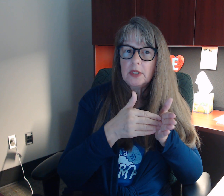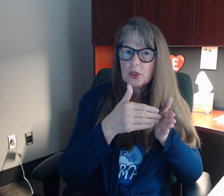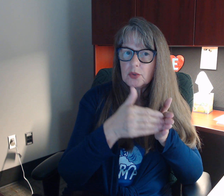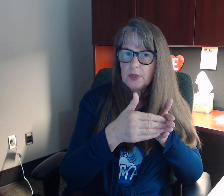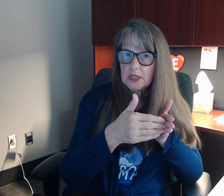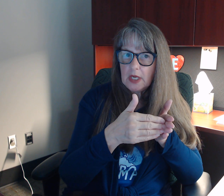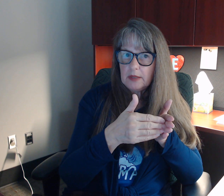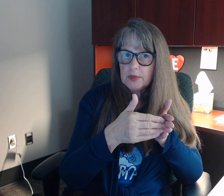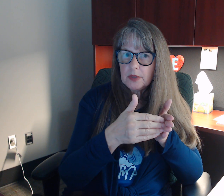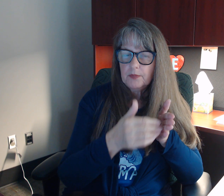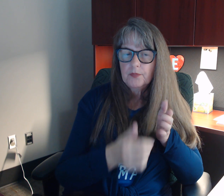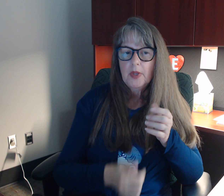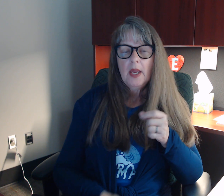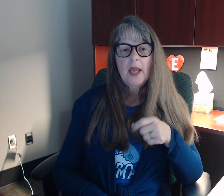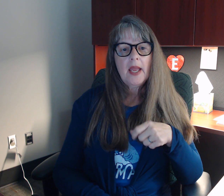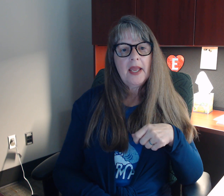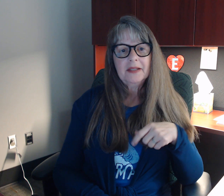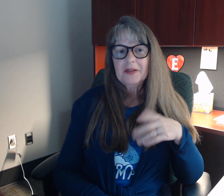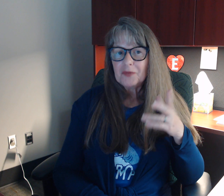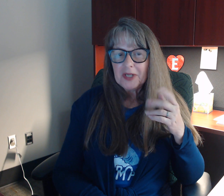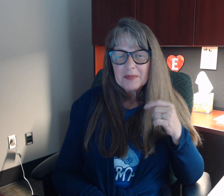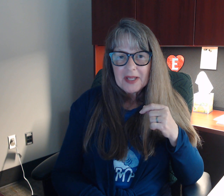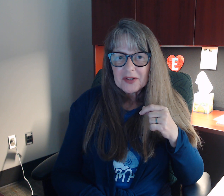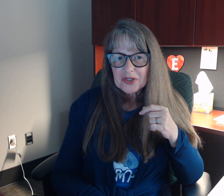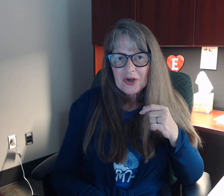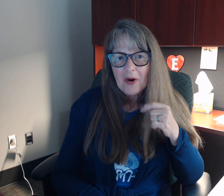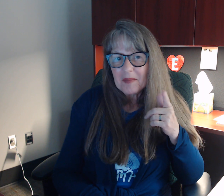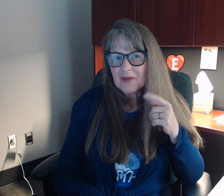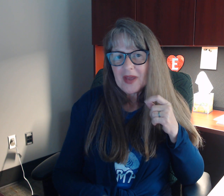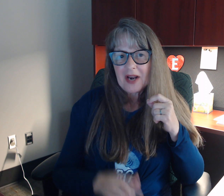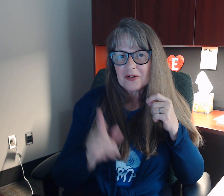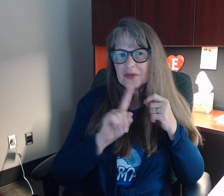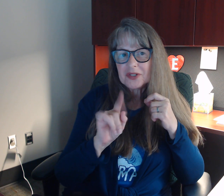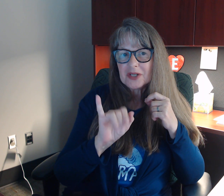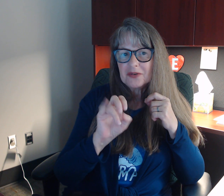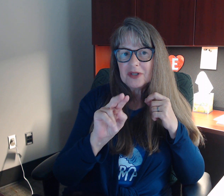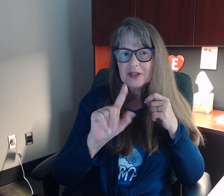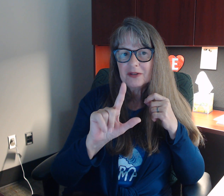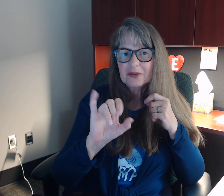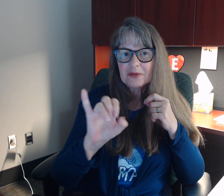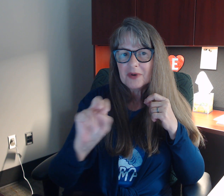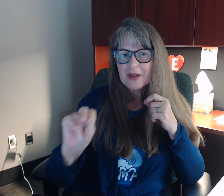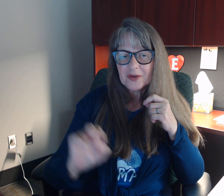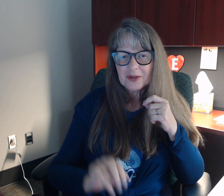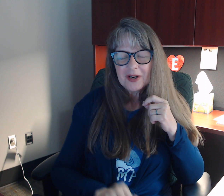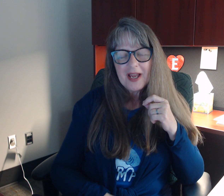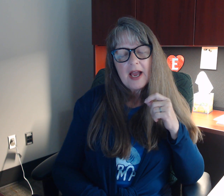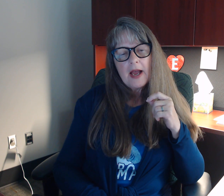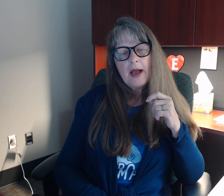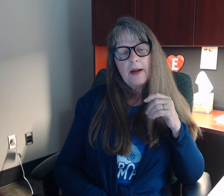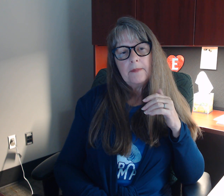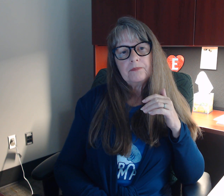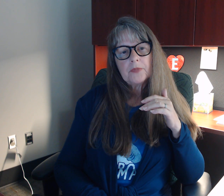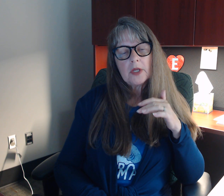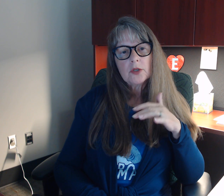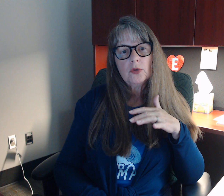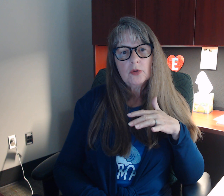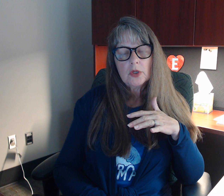3 times. And for anybody else to go above that, I don't know, bazillion or whatever. So you can do